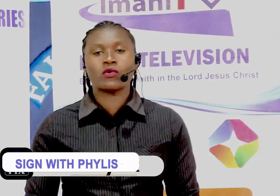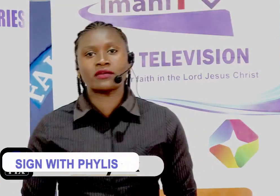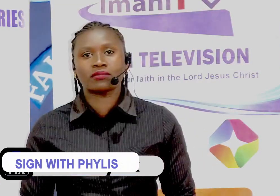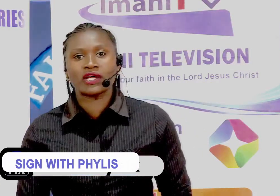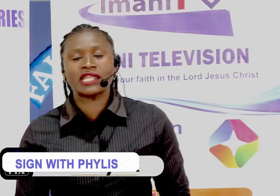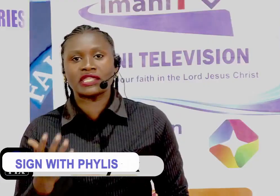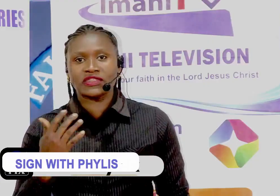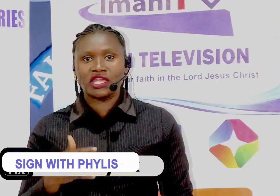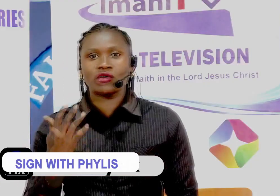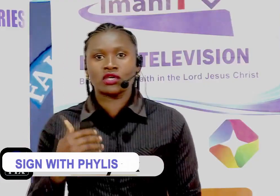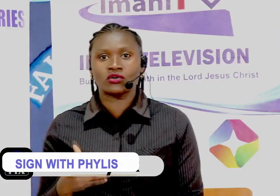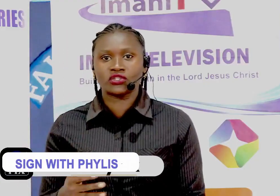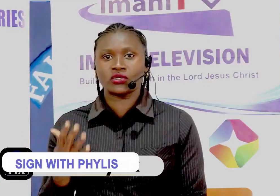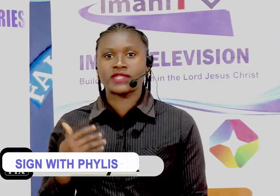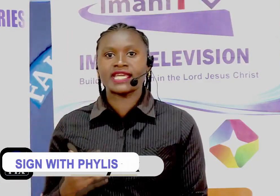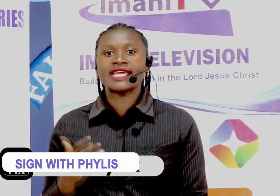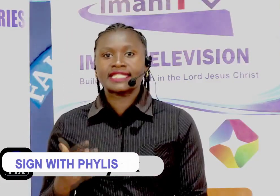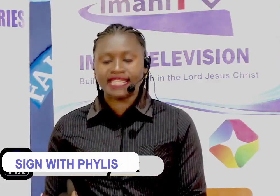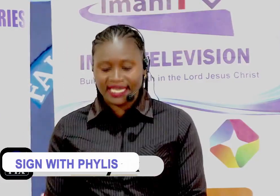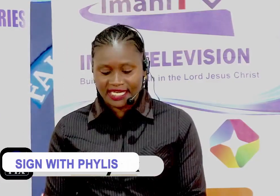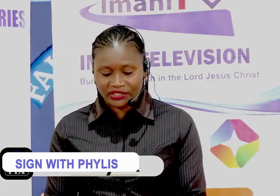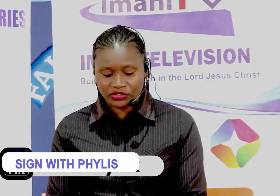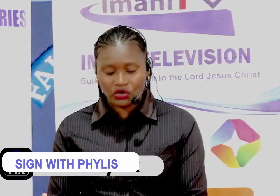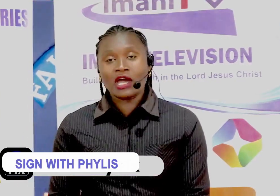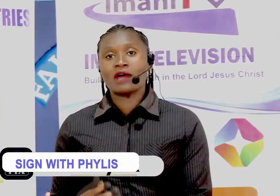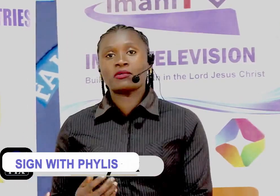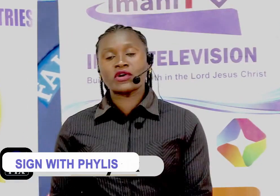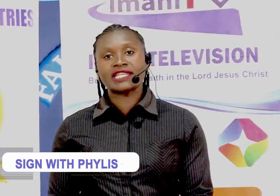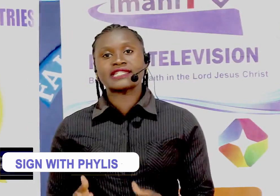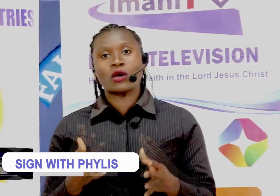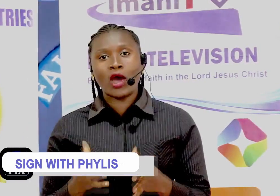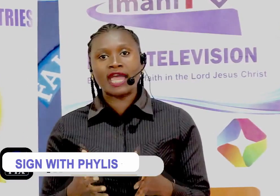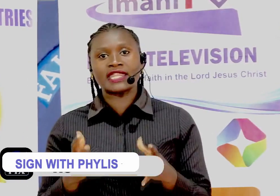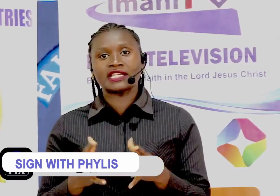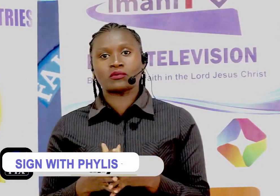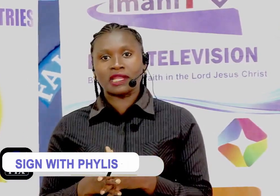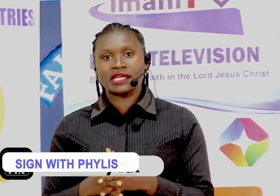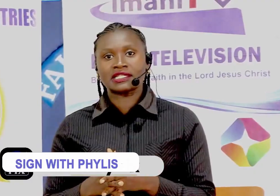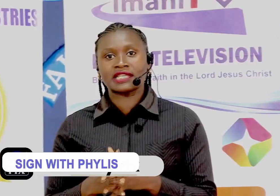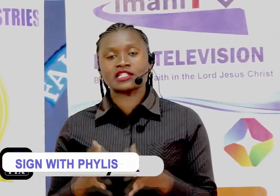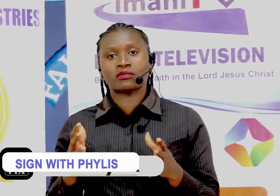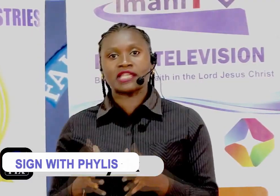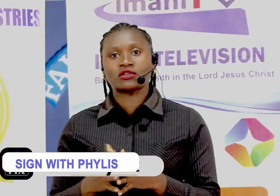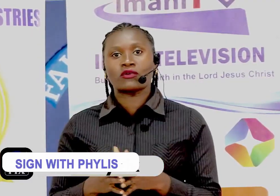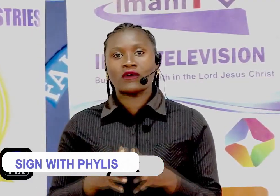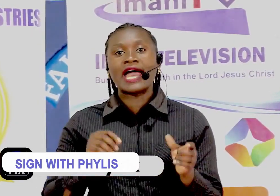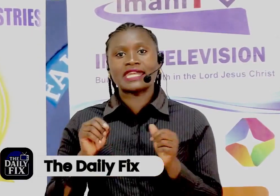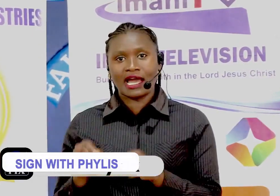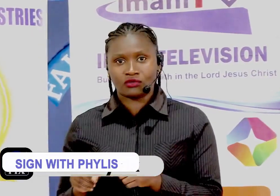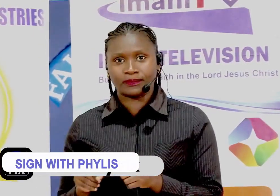pronoun, and then we continue with the signing. So a pronoun is a word that takes place of a noun.